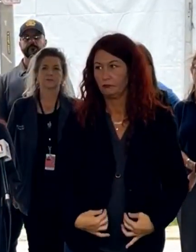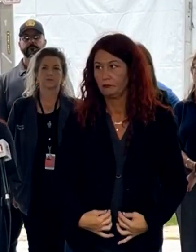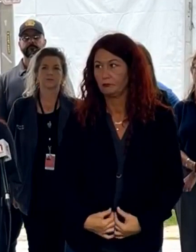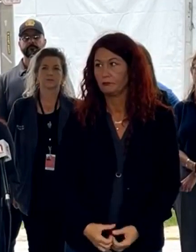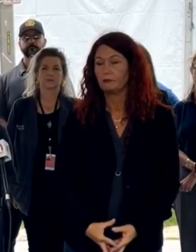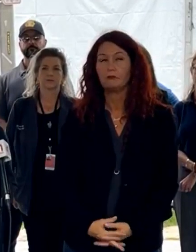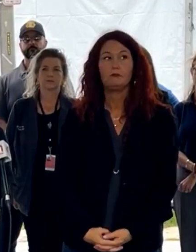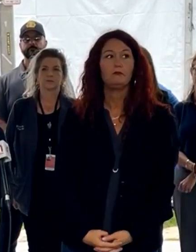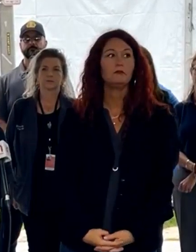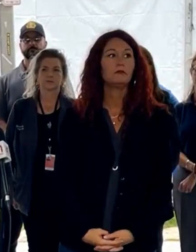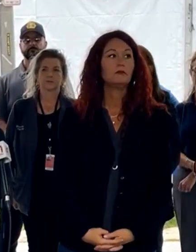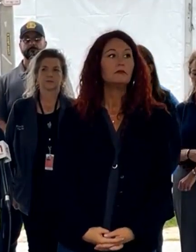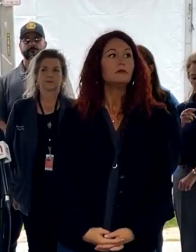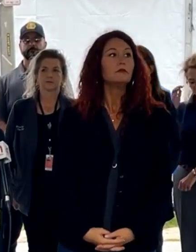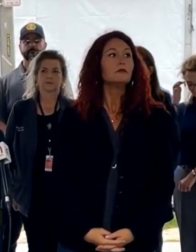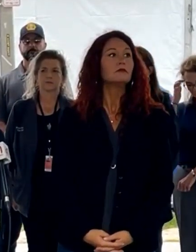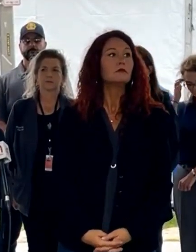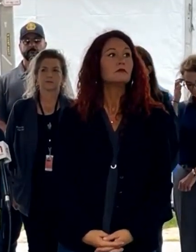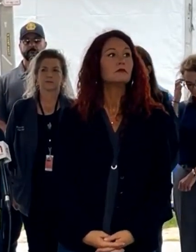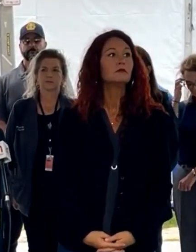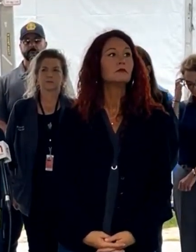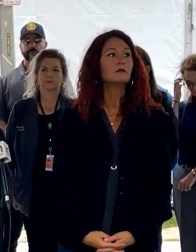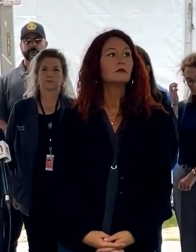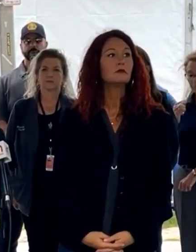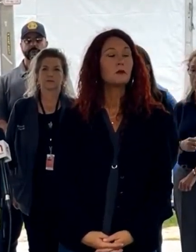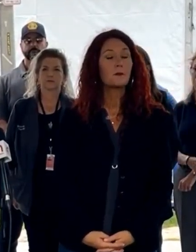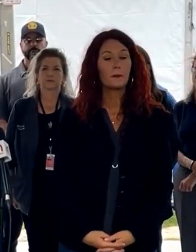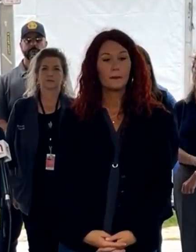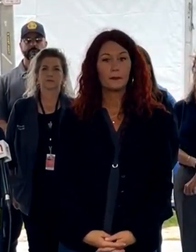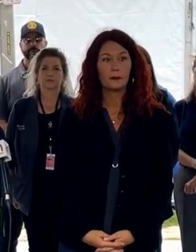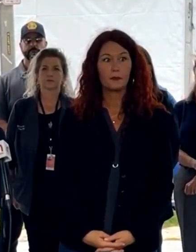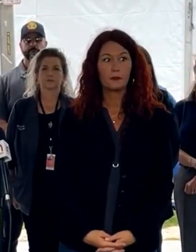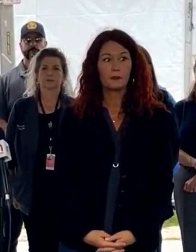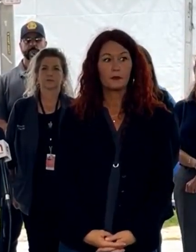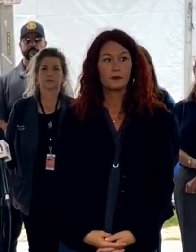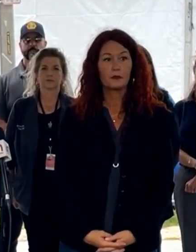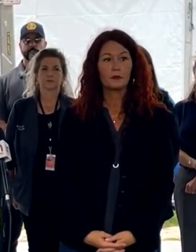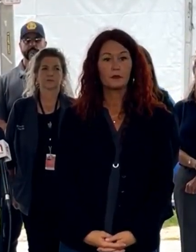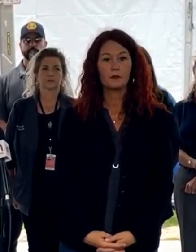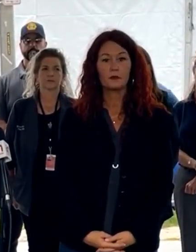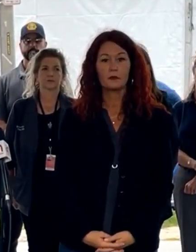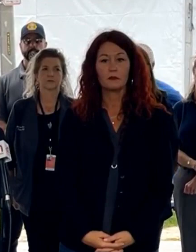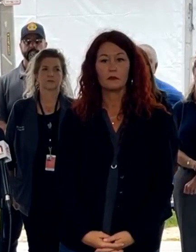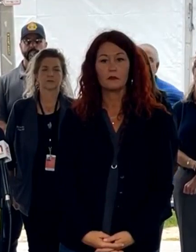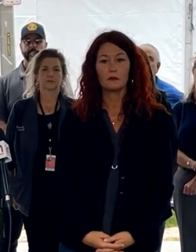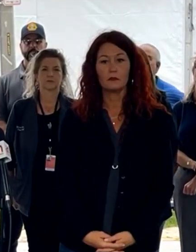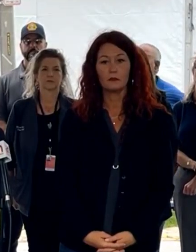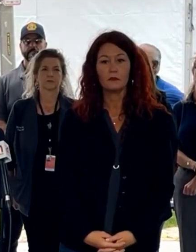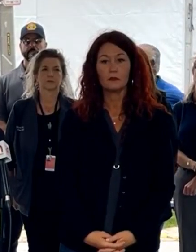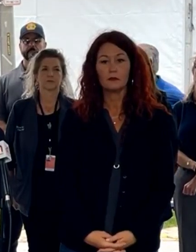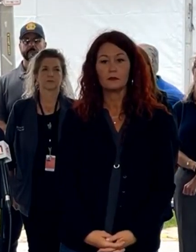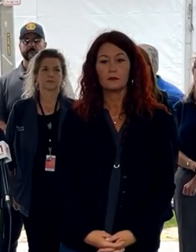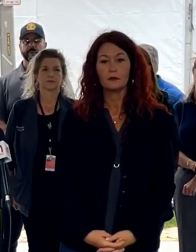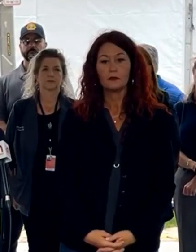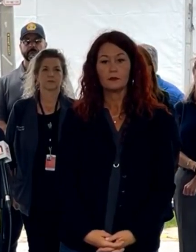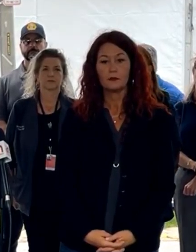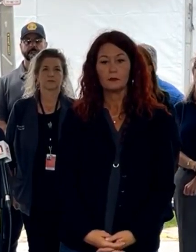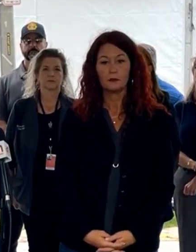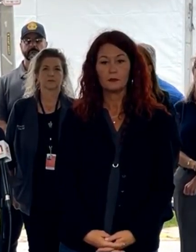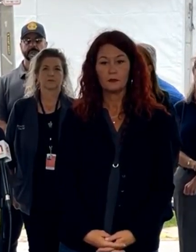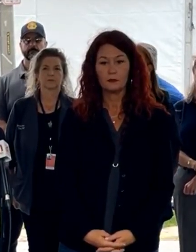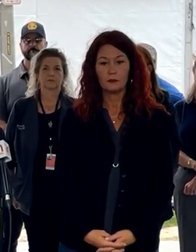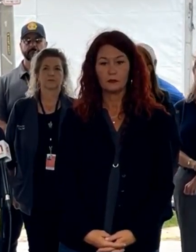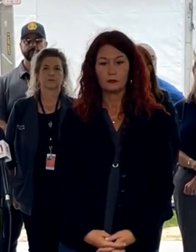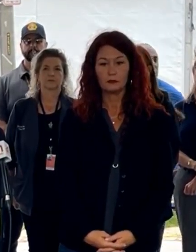Muy buenos días. Continuamos nuestras labores de búsqueda y rescate. Las labores continuaron toda la noche. Tuvimos